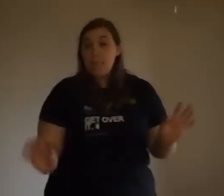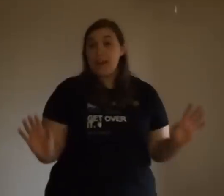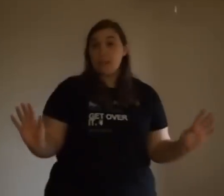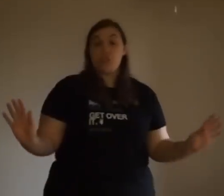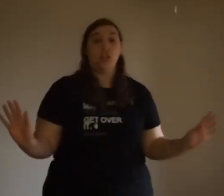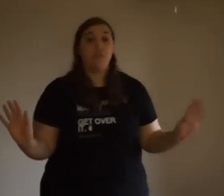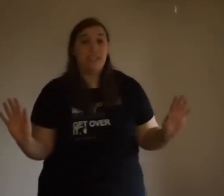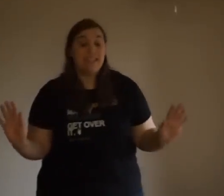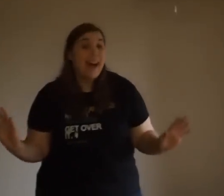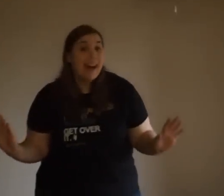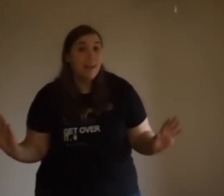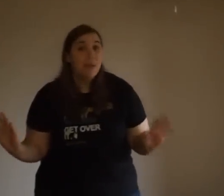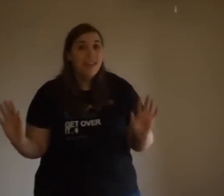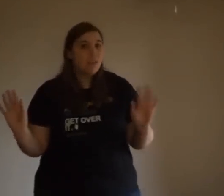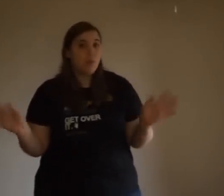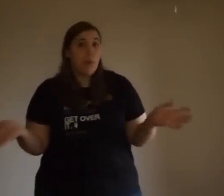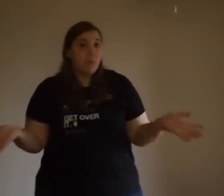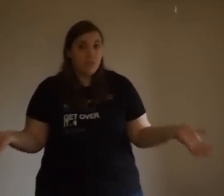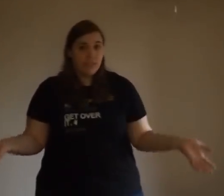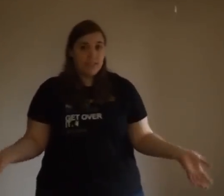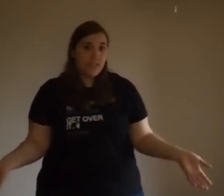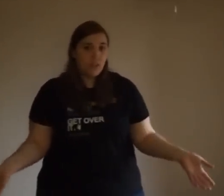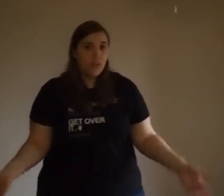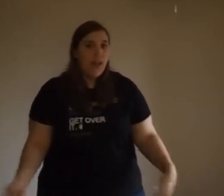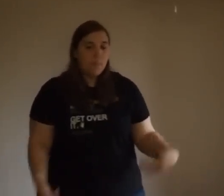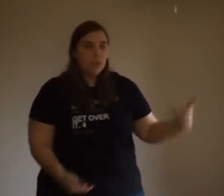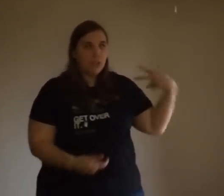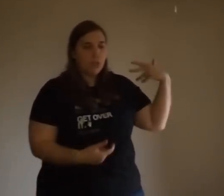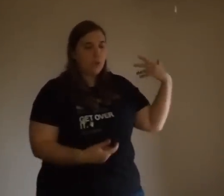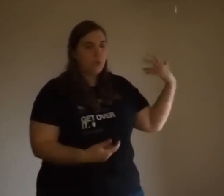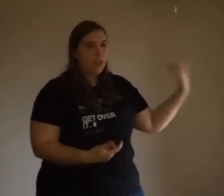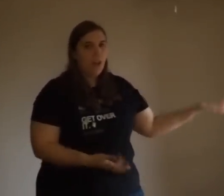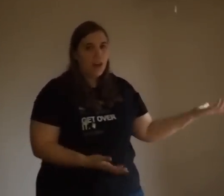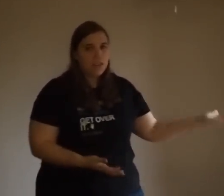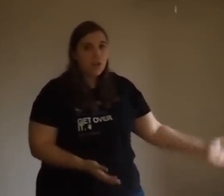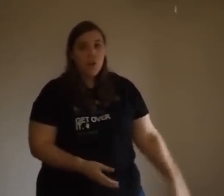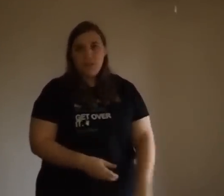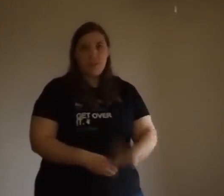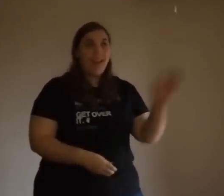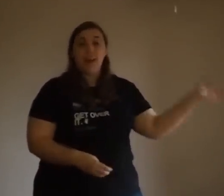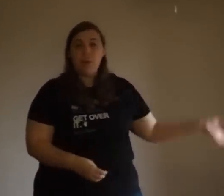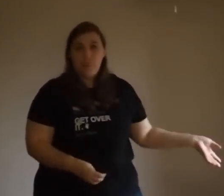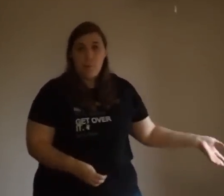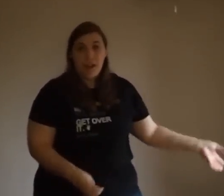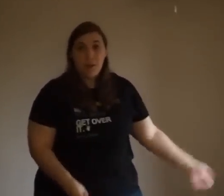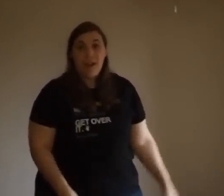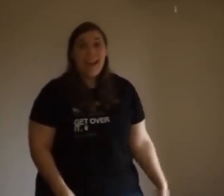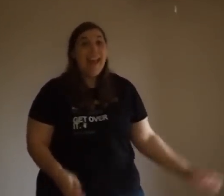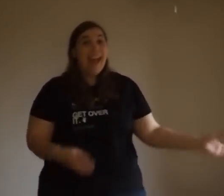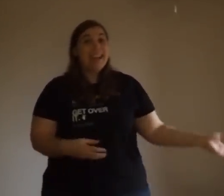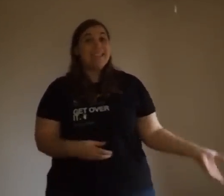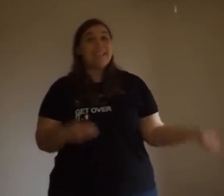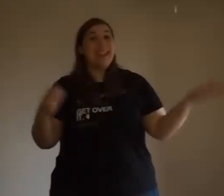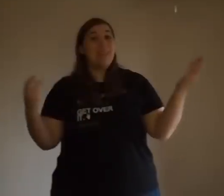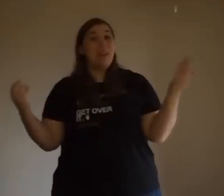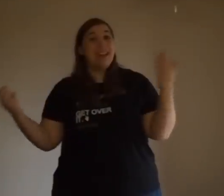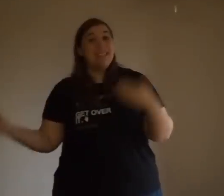I mean, I'm sure for the time, this was probably really subtle. I mean, look at the world well lost. We saw that coming from a mile away, and it's the same case